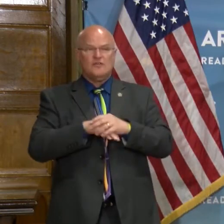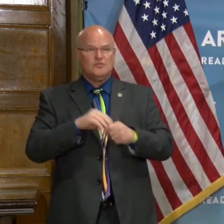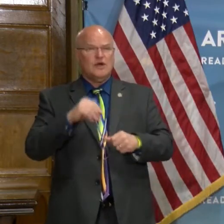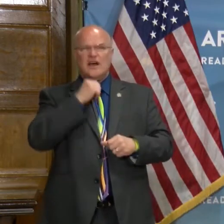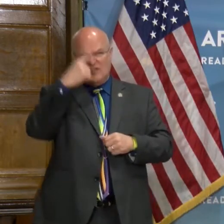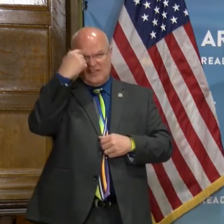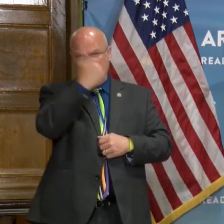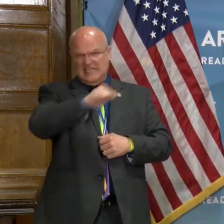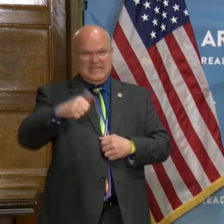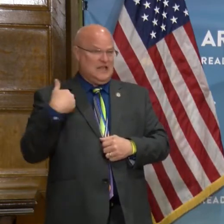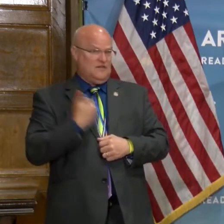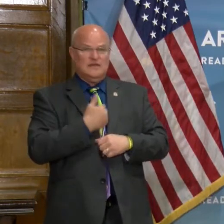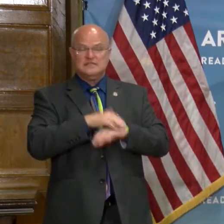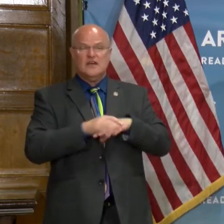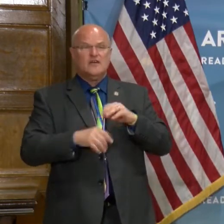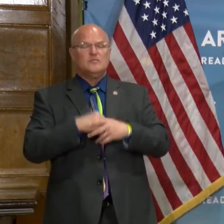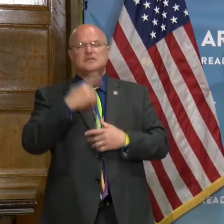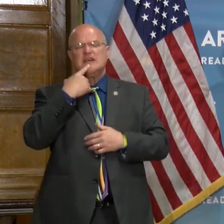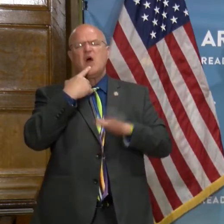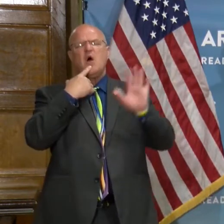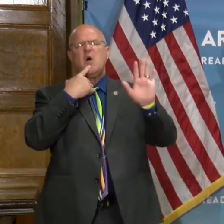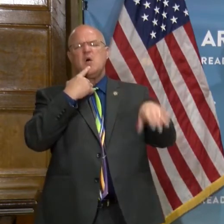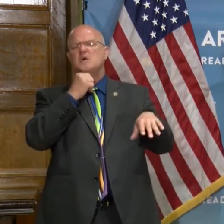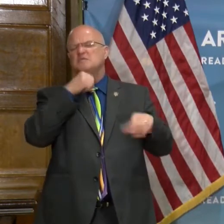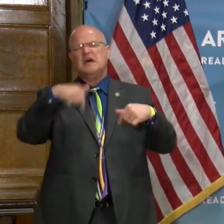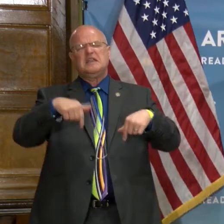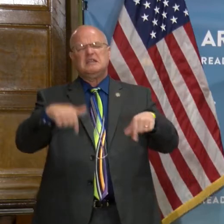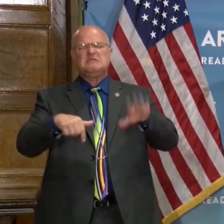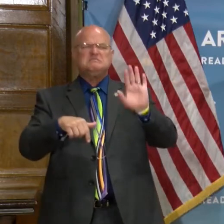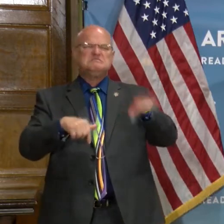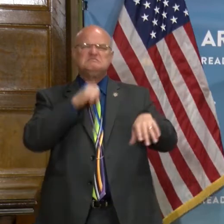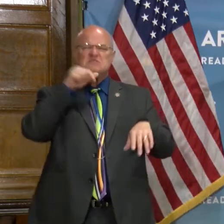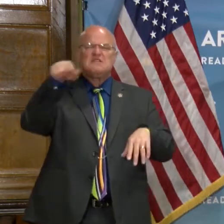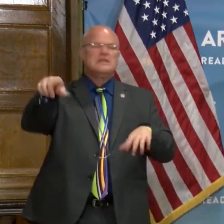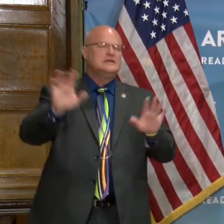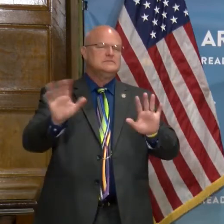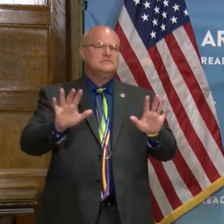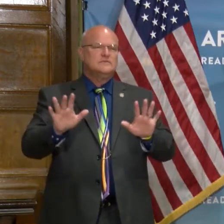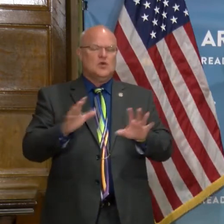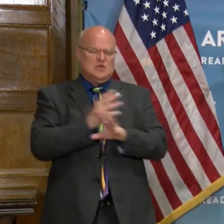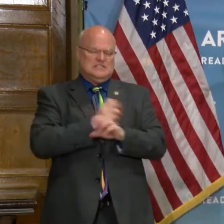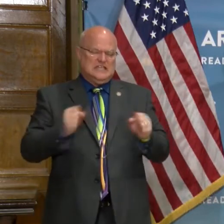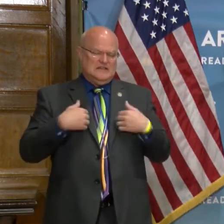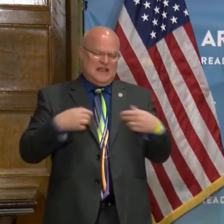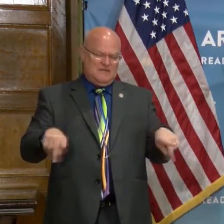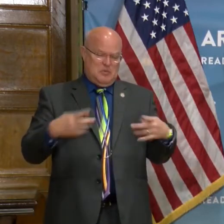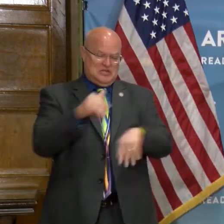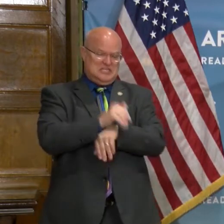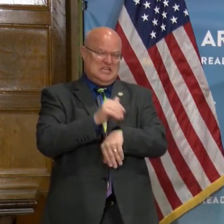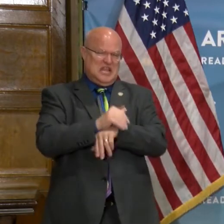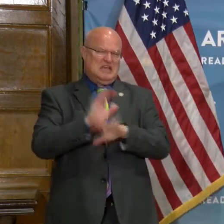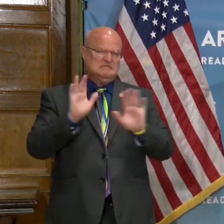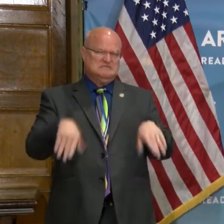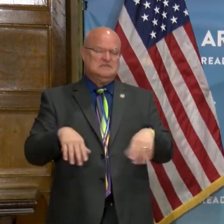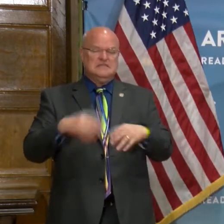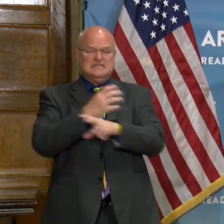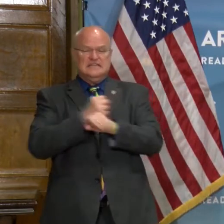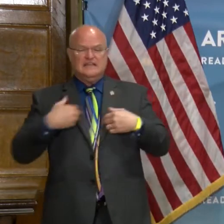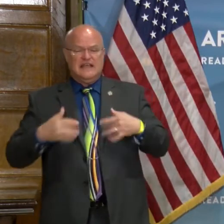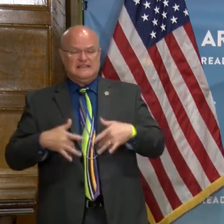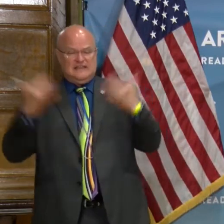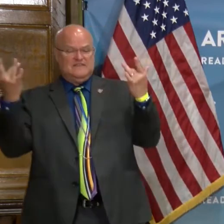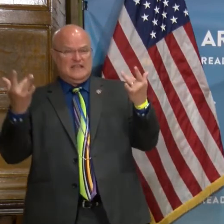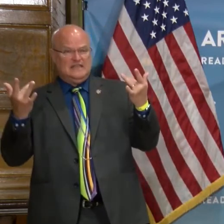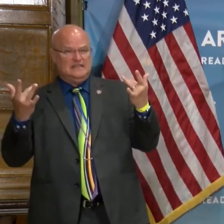don't think any of us should be comfortable saying, well, we don't have it here, or we don't have it there, or it's safe to have a party tonight, or it's safe to have this